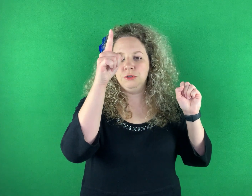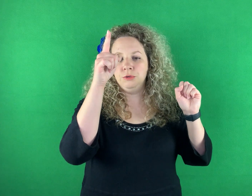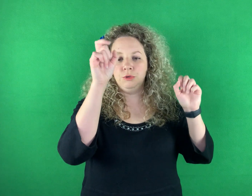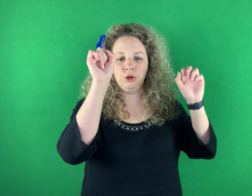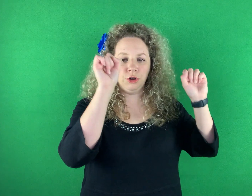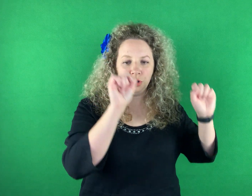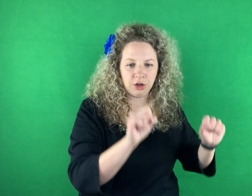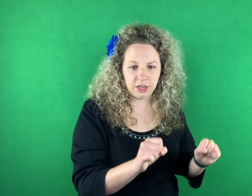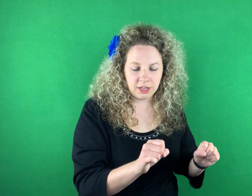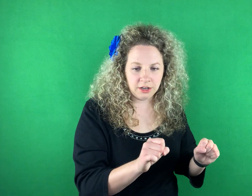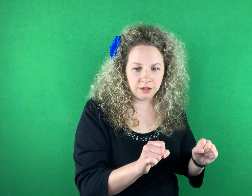you could.